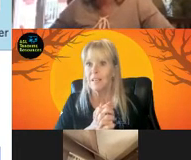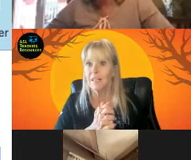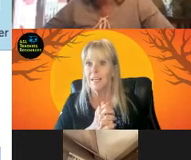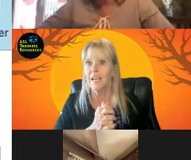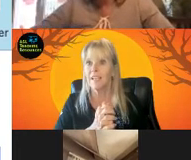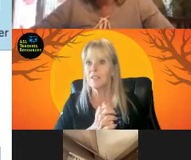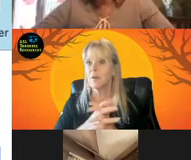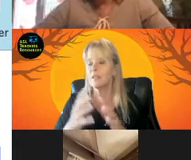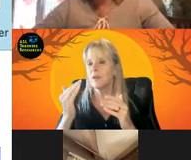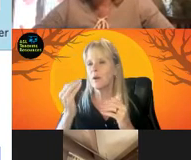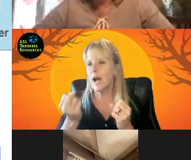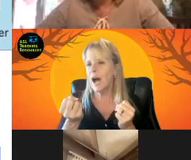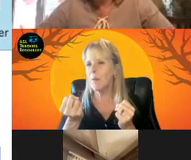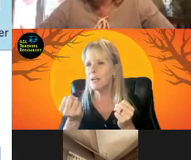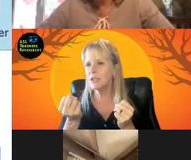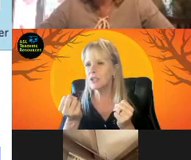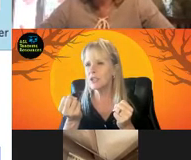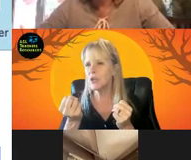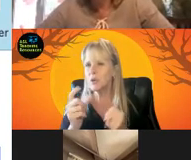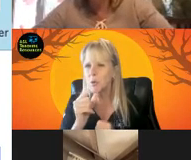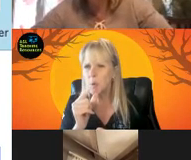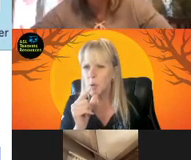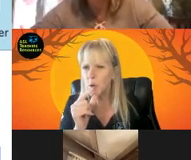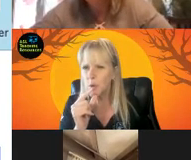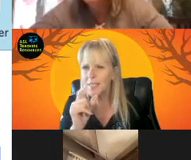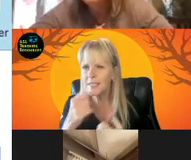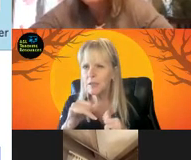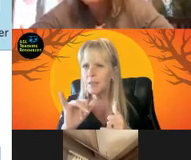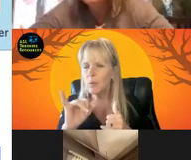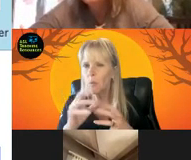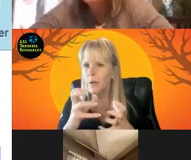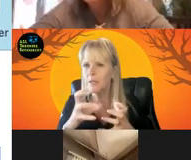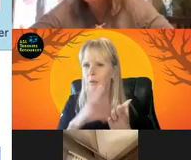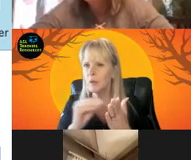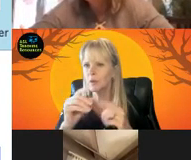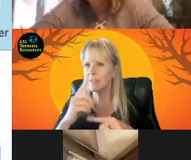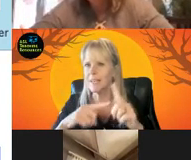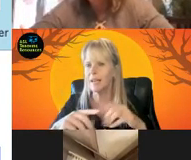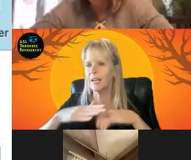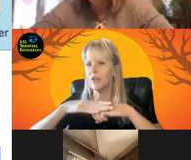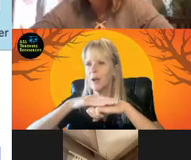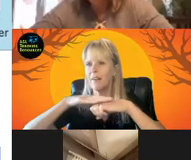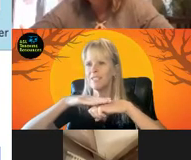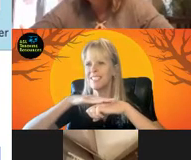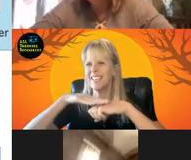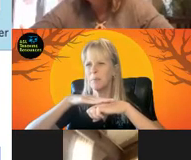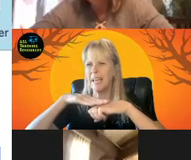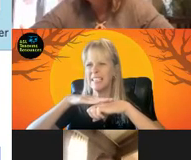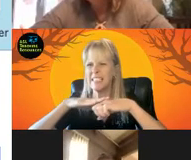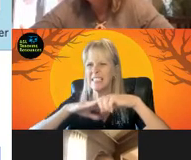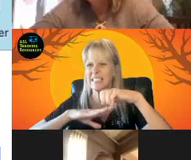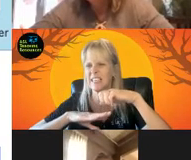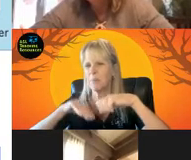sign, is that right? And so how much, who is still wanting to learn sign? If you have just